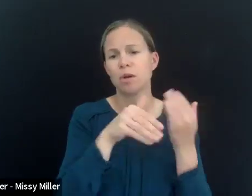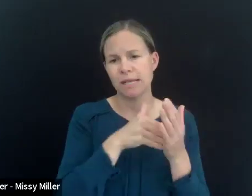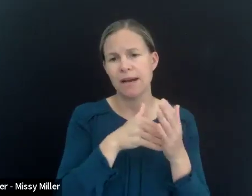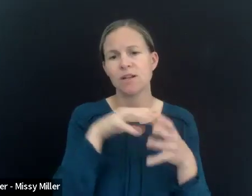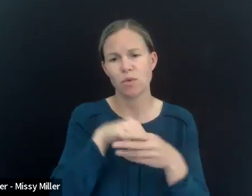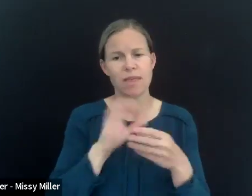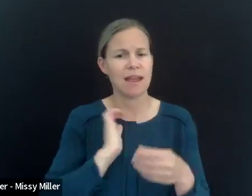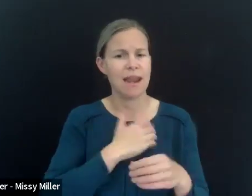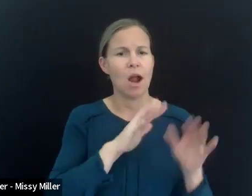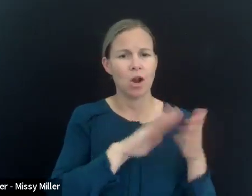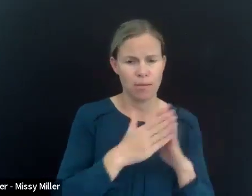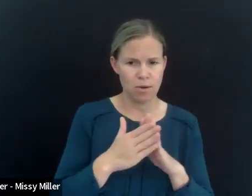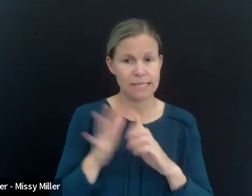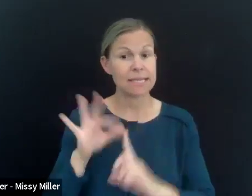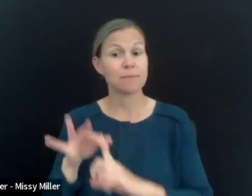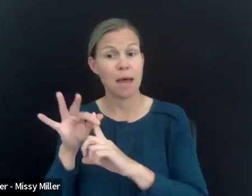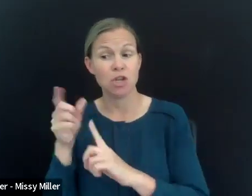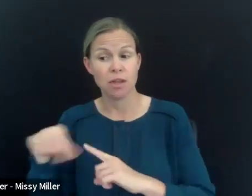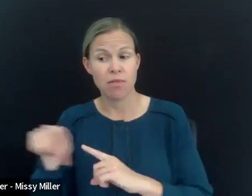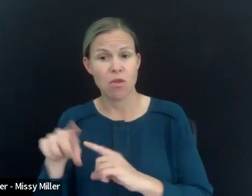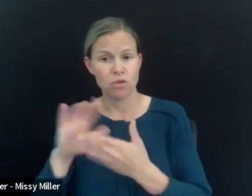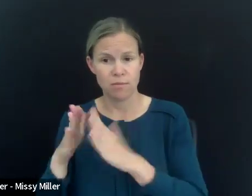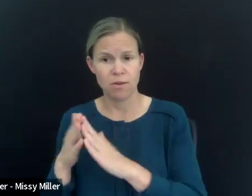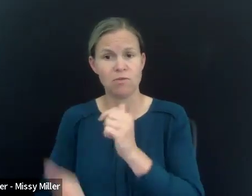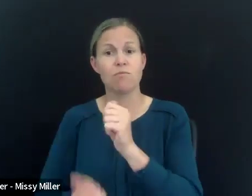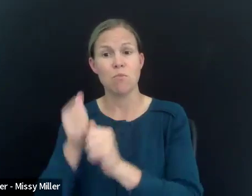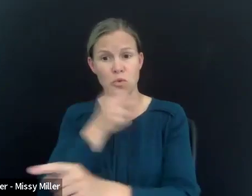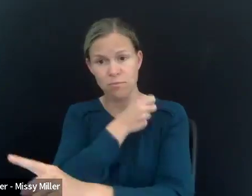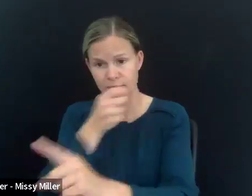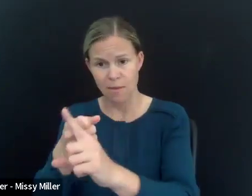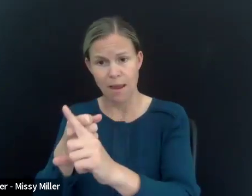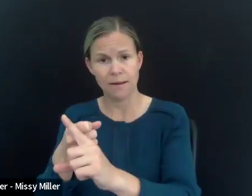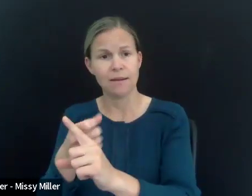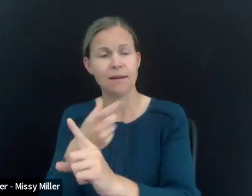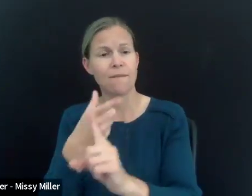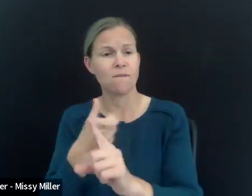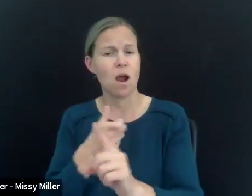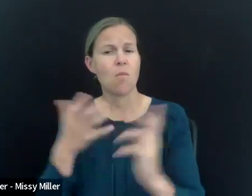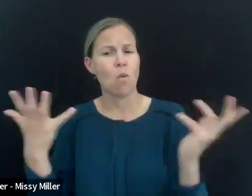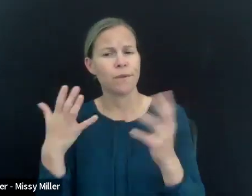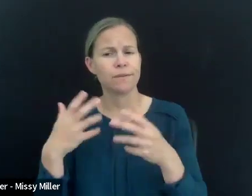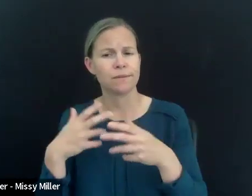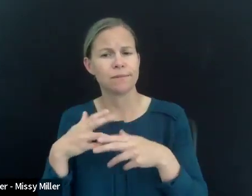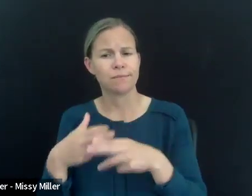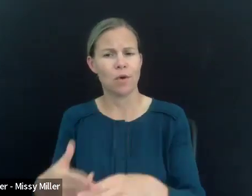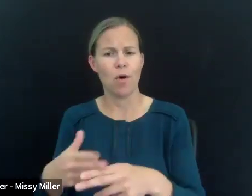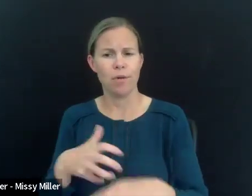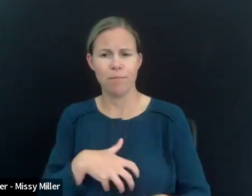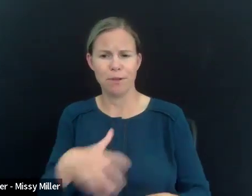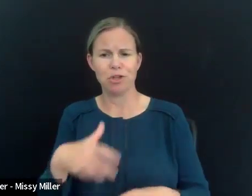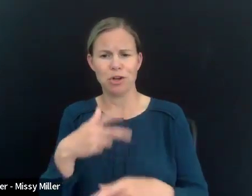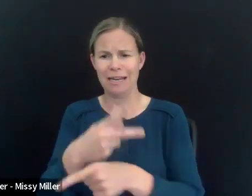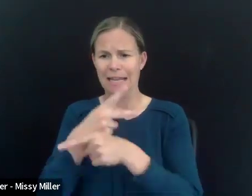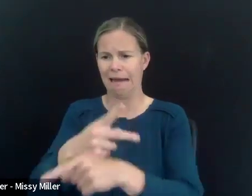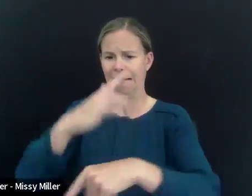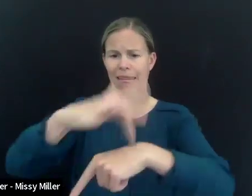communities, especially communities most impacted by what is considered maternity care deserts. And so I'll stop